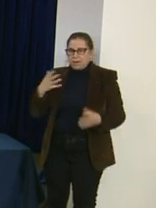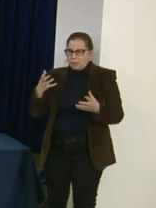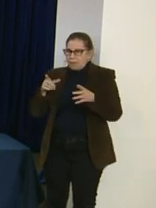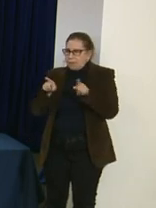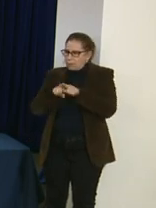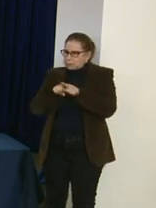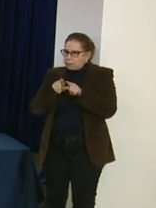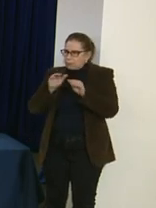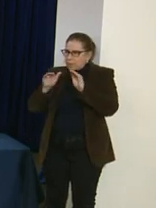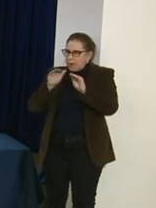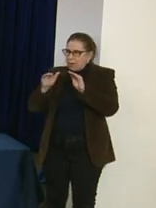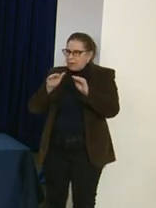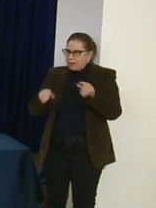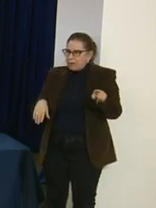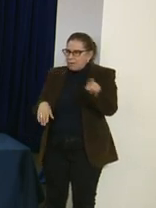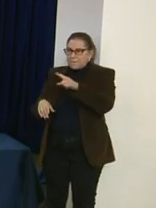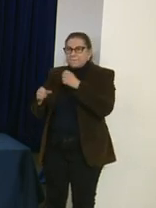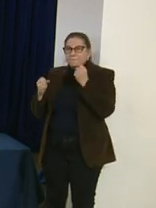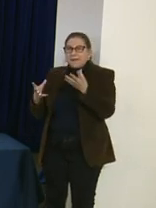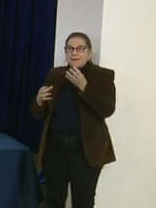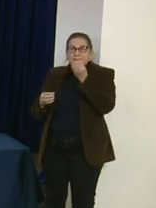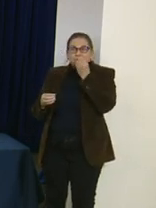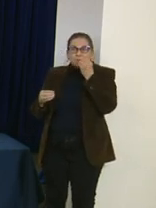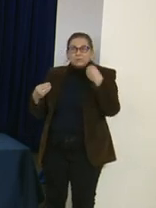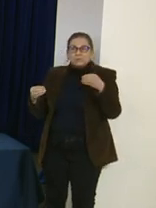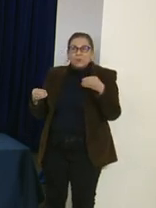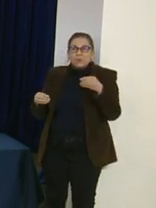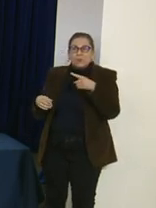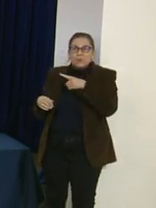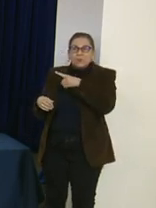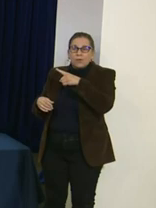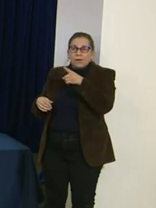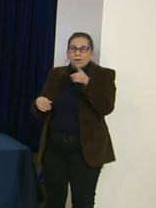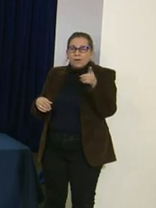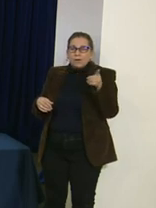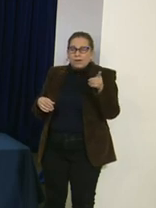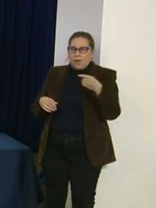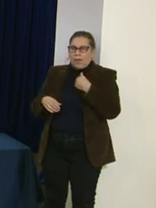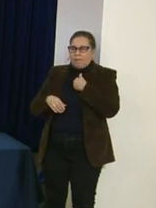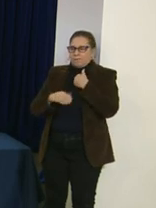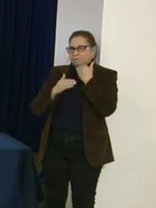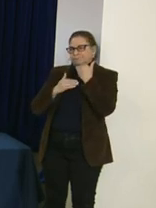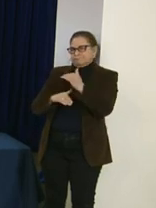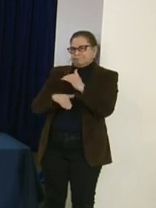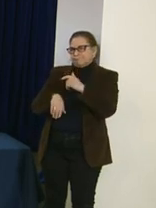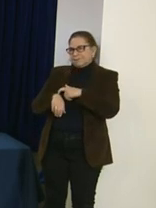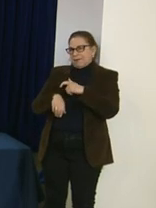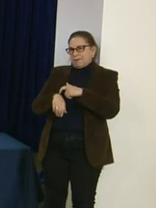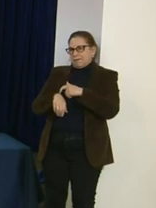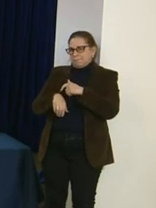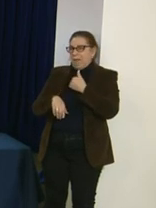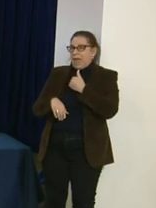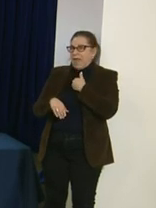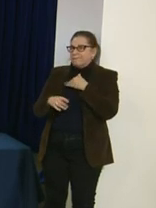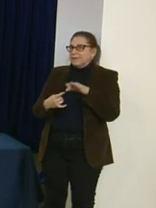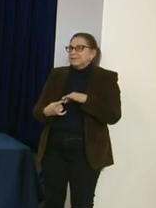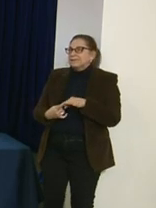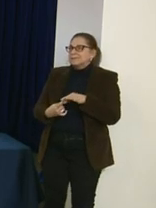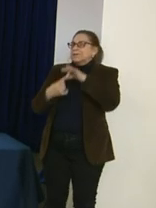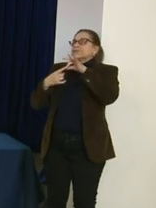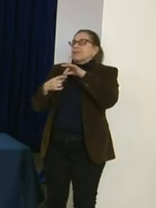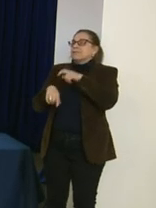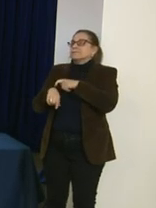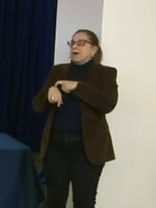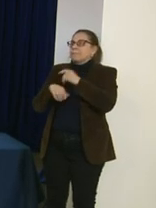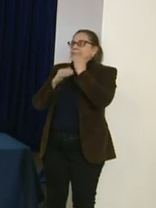our area have set aside a time for seniors to shop where everybody else